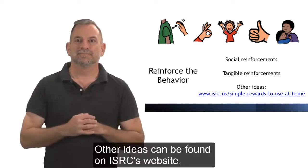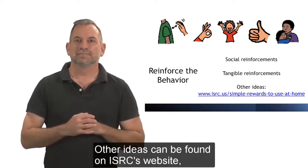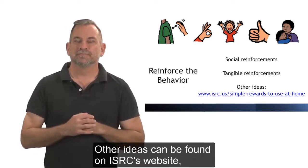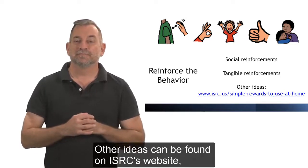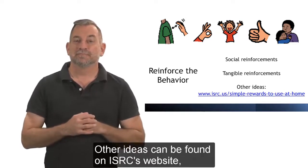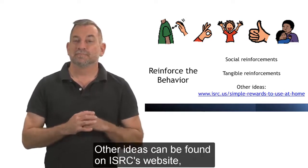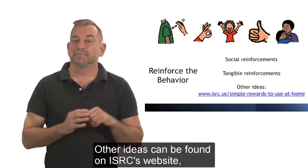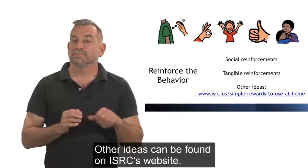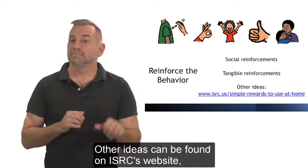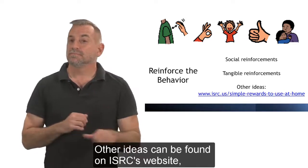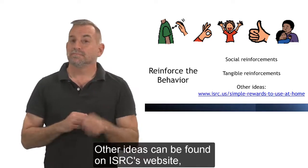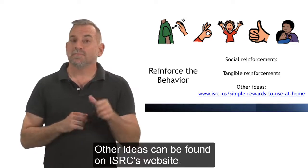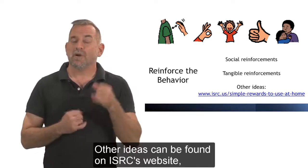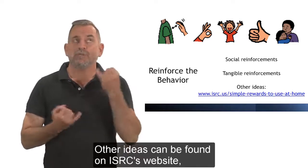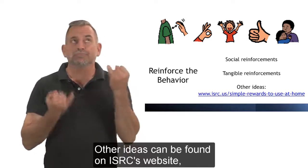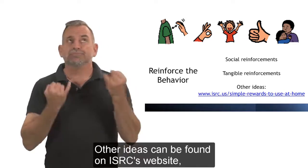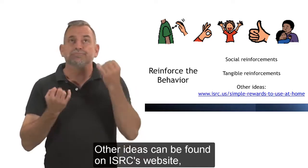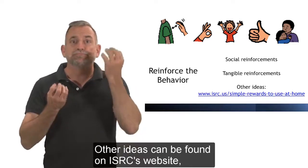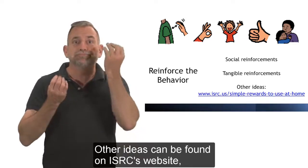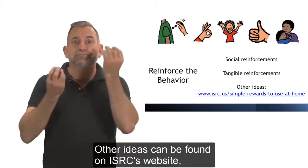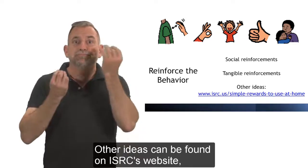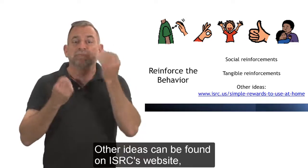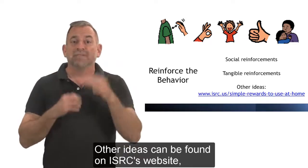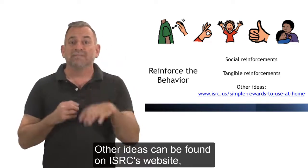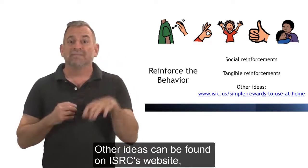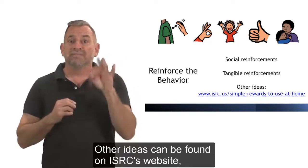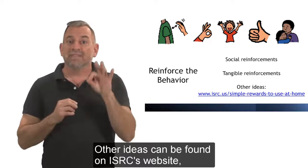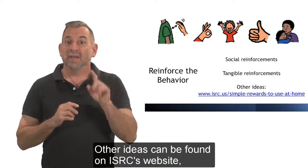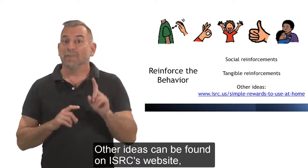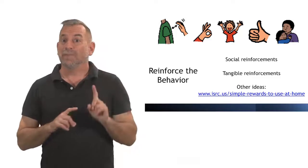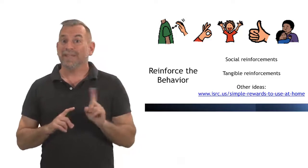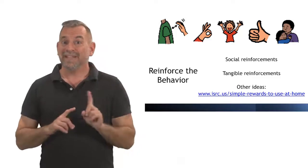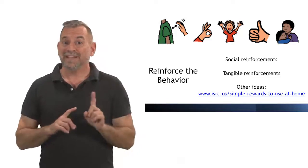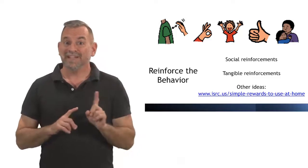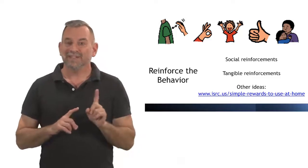Other ideas can be found on ISRC's website,